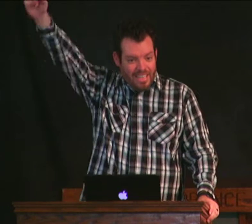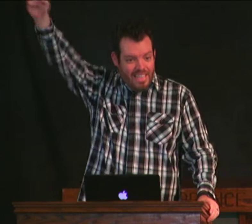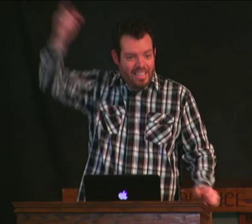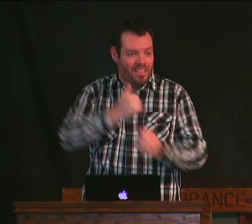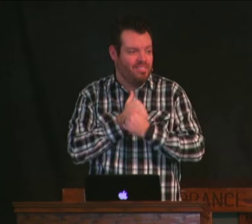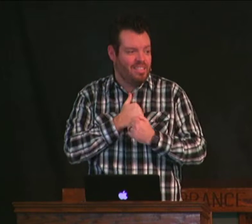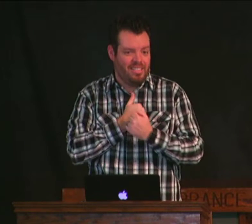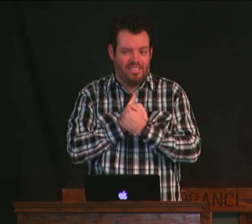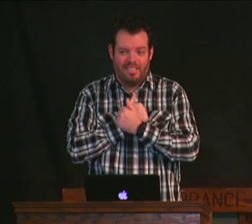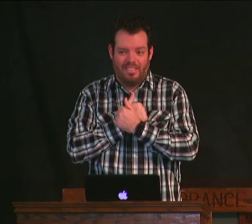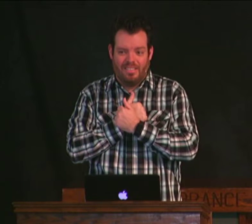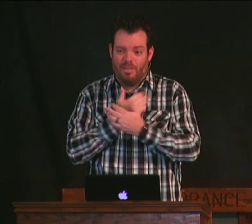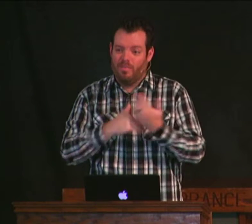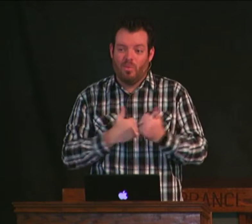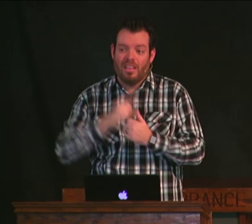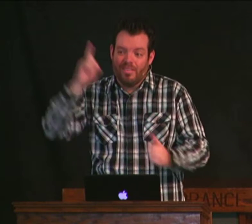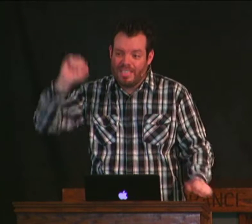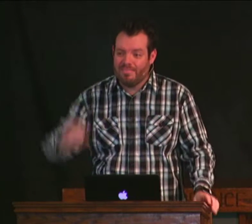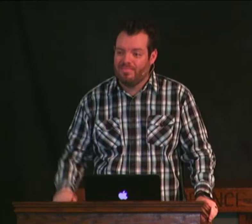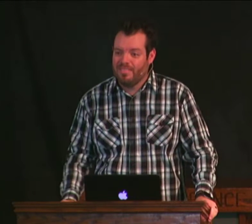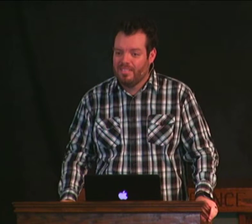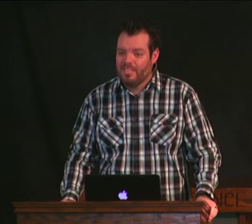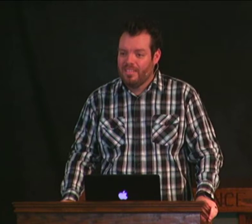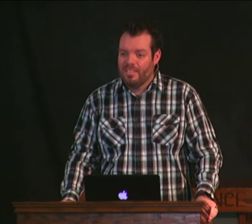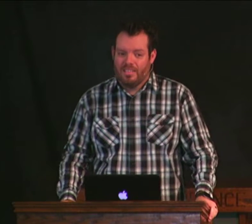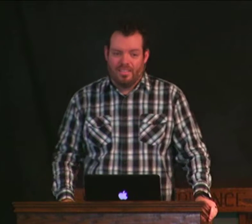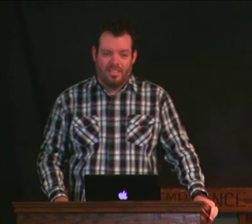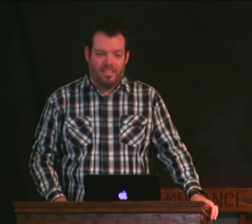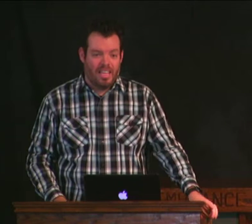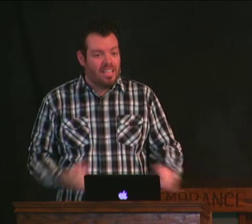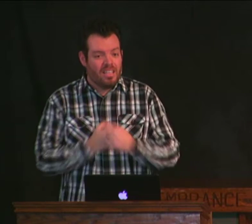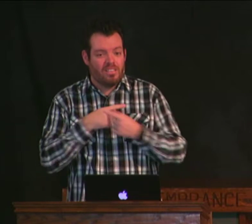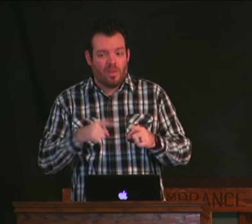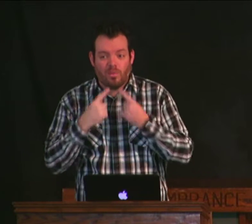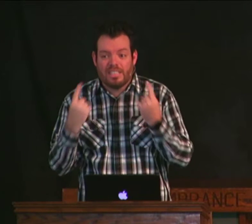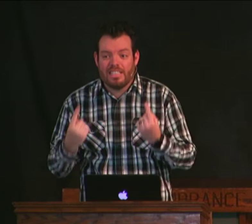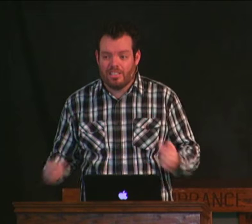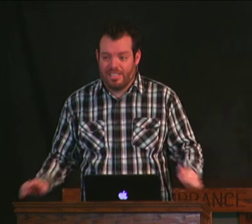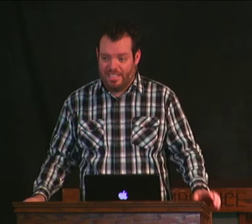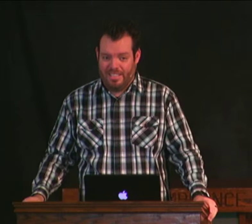He loved us before we loved him. And he loved us while we were sinners.